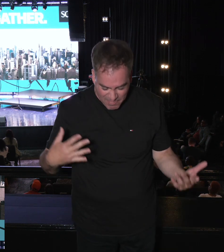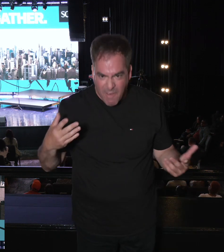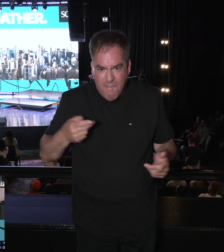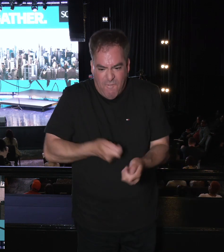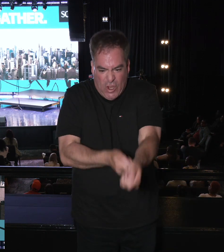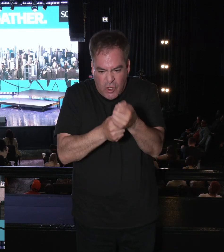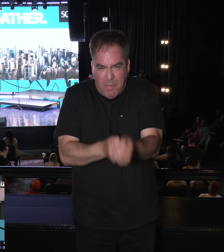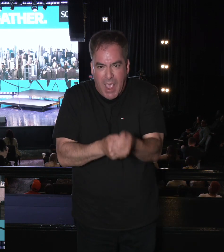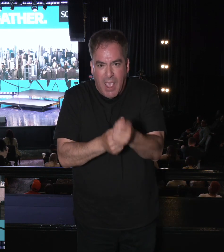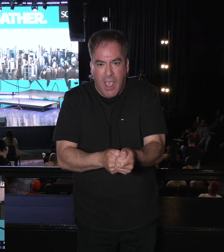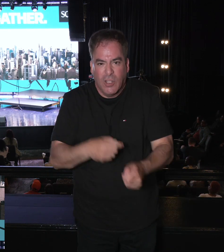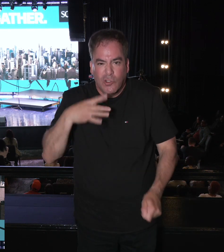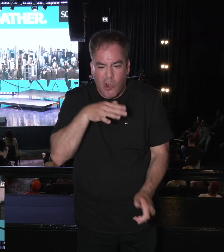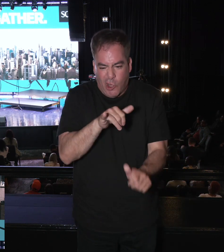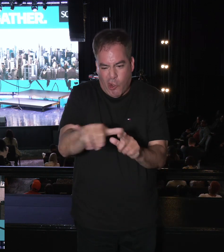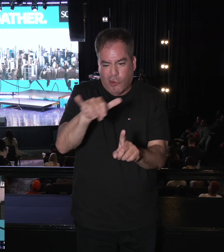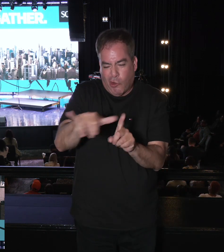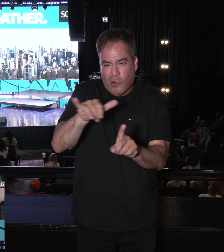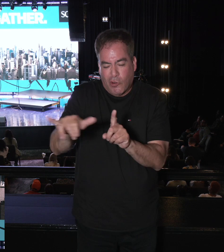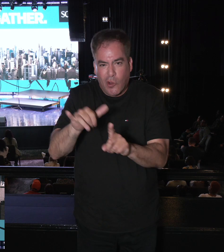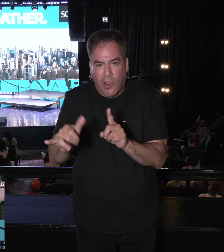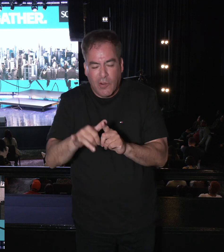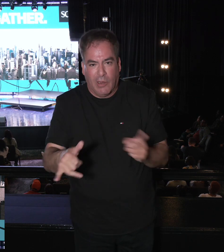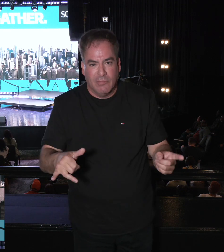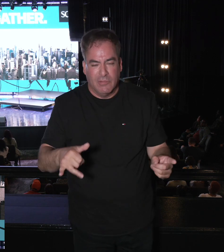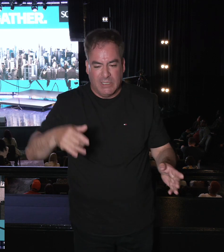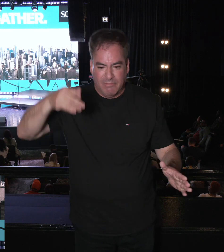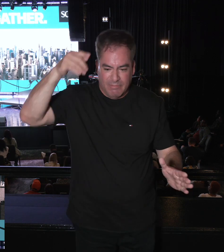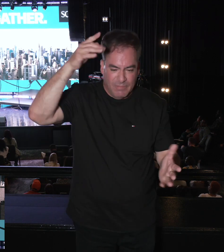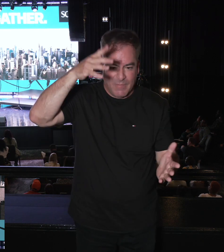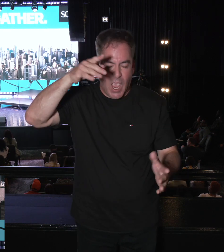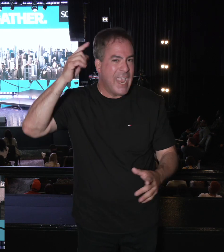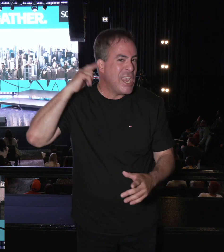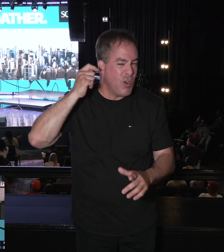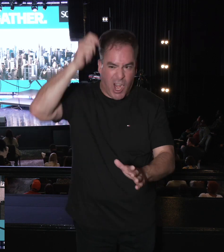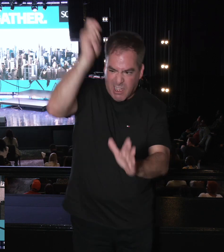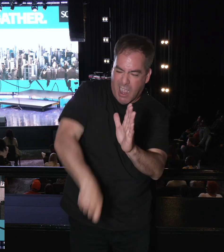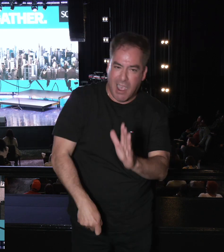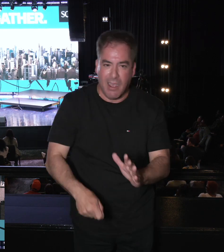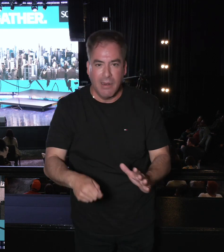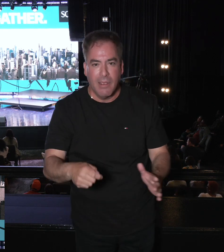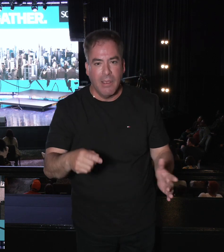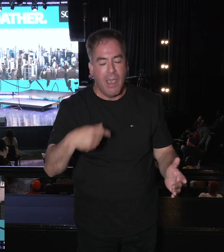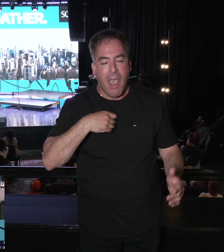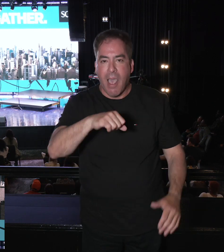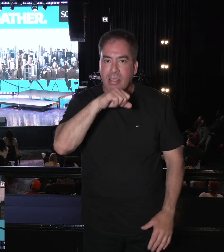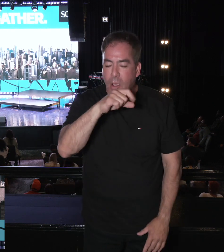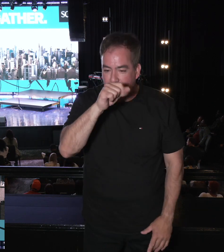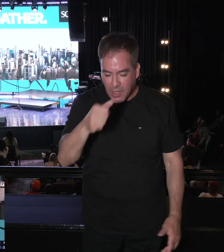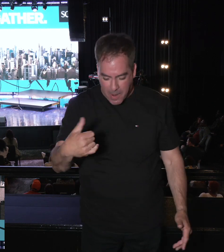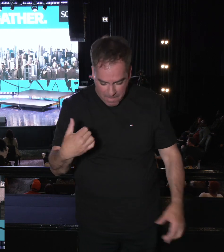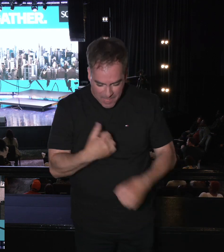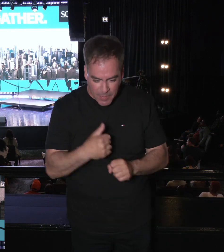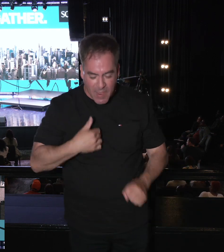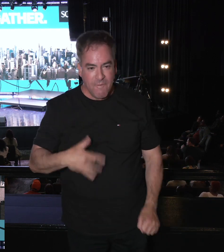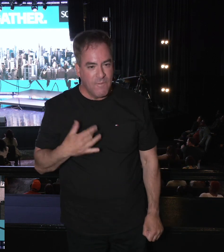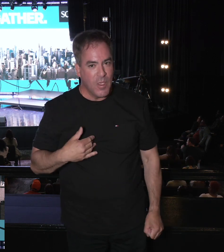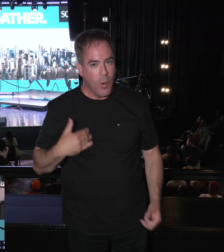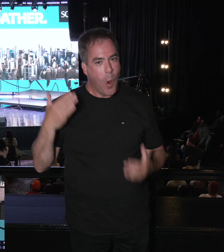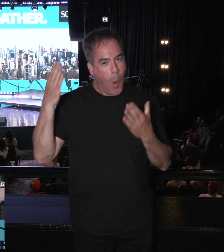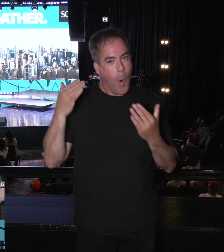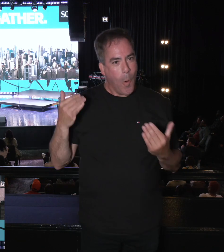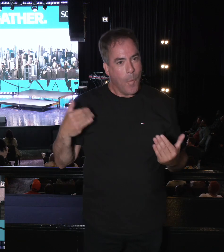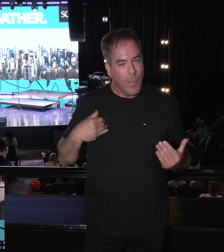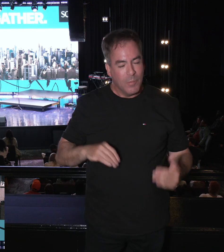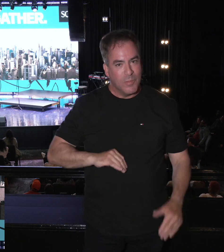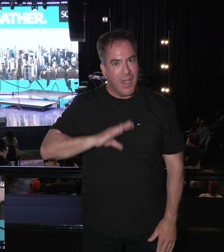fishermen, potty mouth cursing, cutting ears off, retreating group of nobodies. And I love this because it gives me hope. Look at the